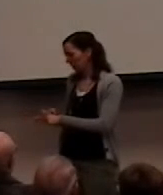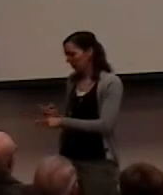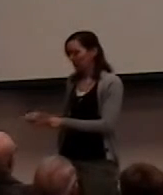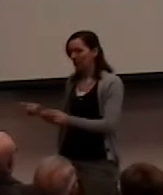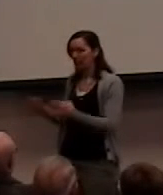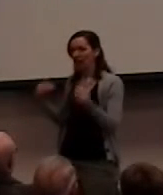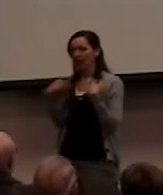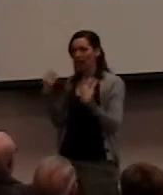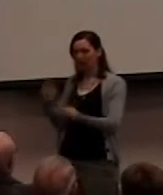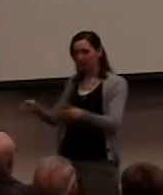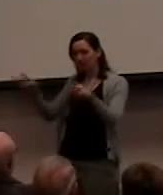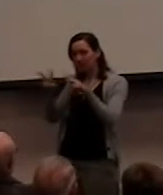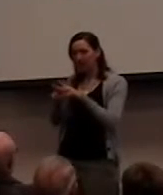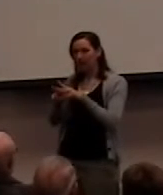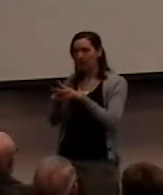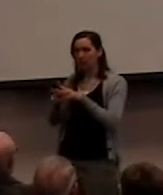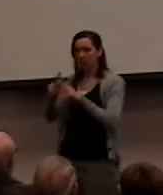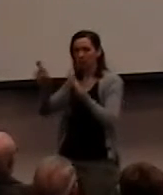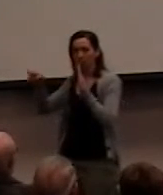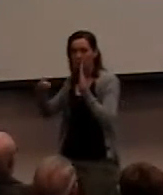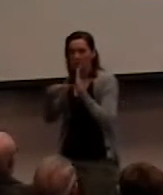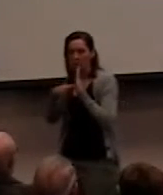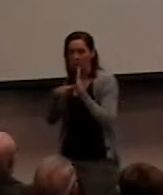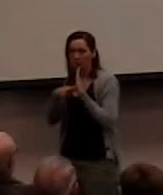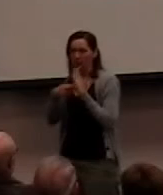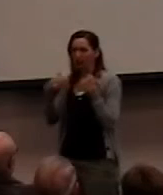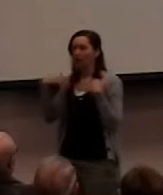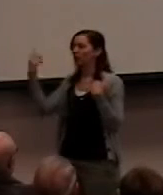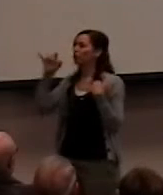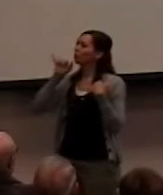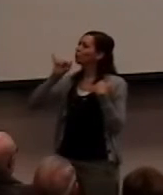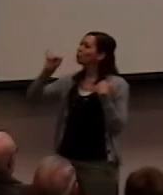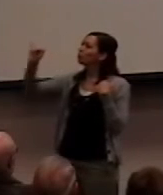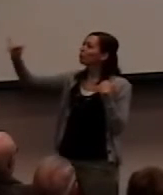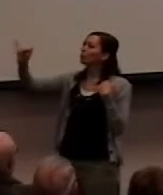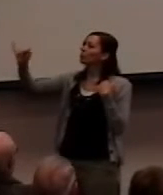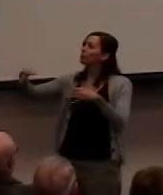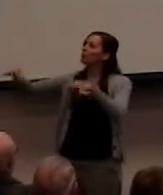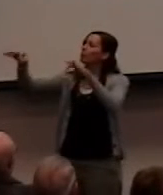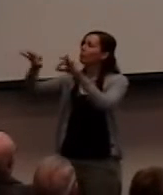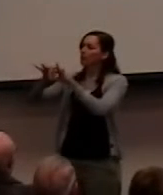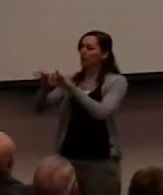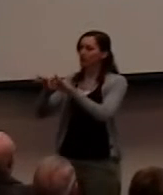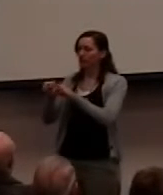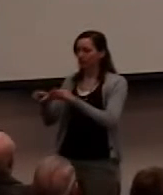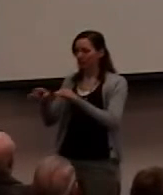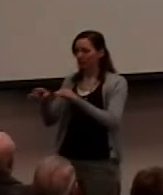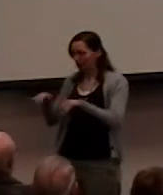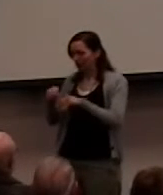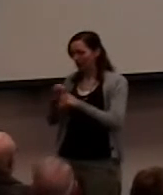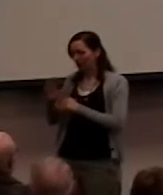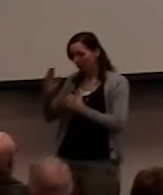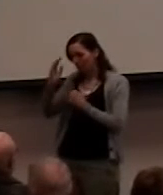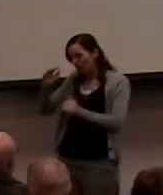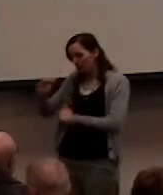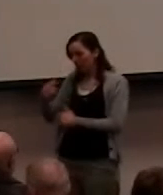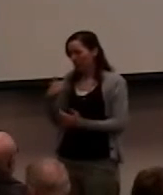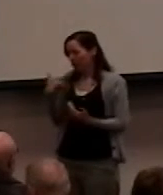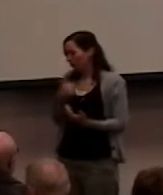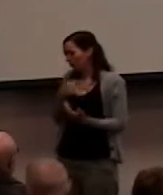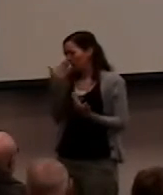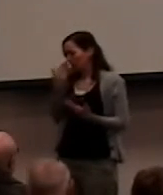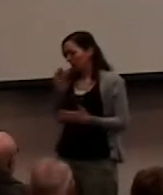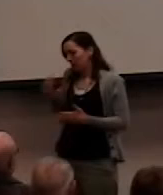with eternal significance. He stayed within his boundaries. We don't know his name. We don't know if he ever got